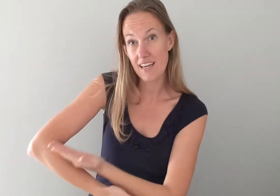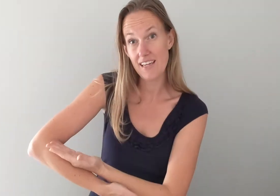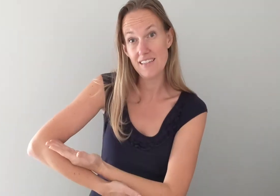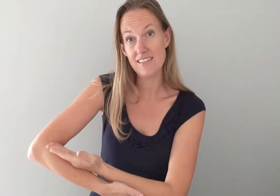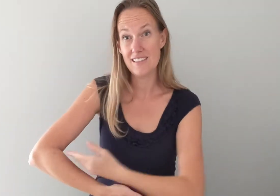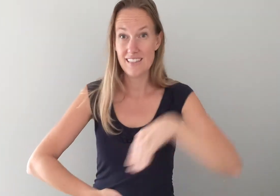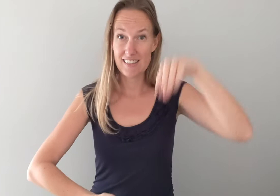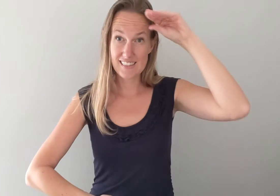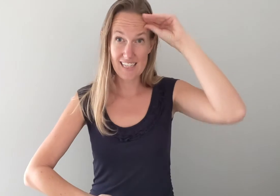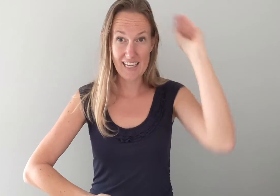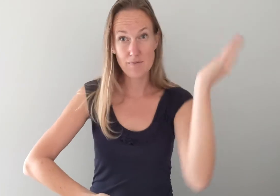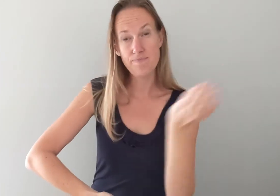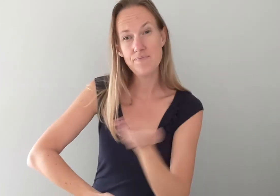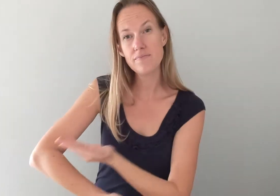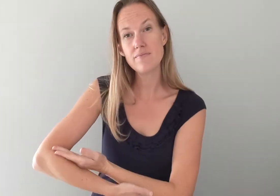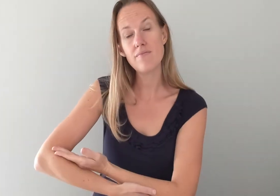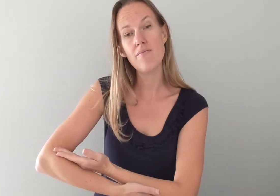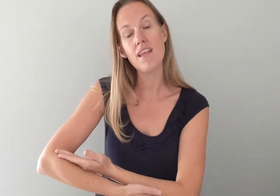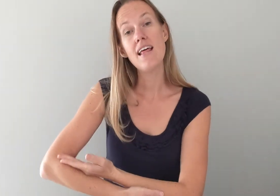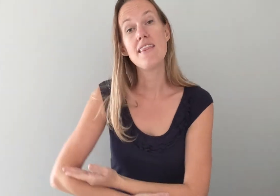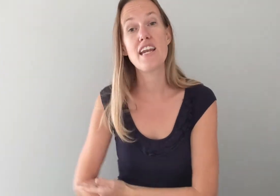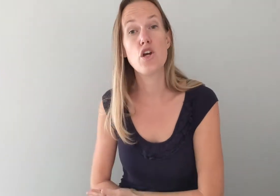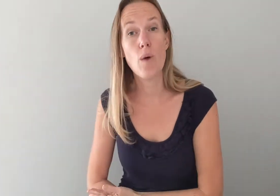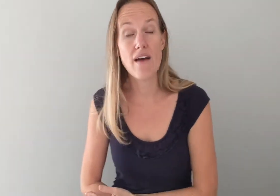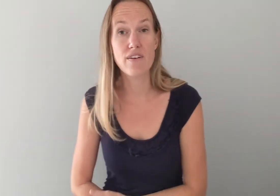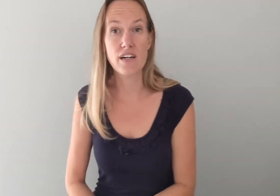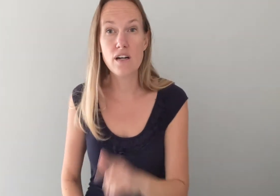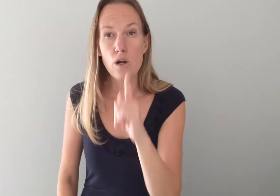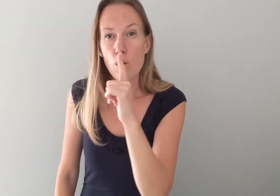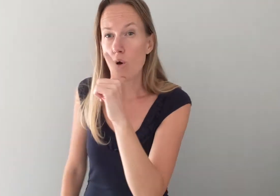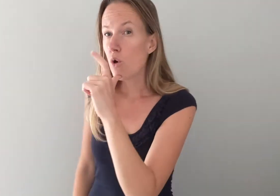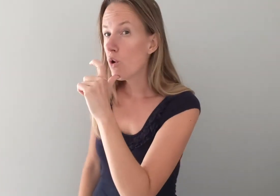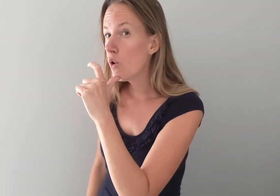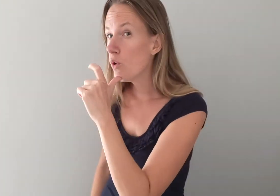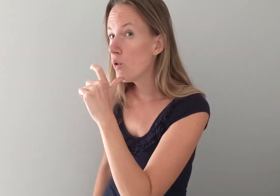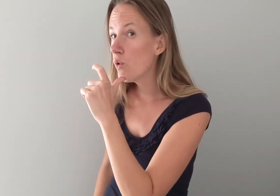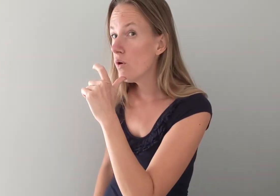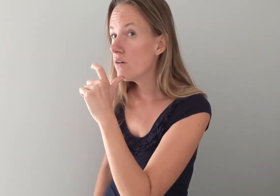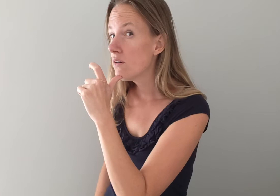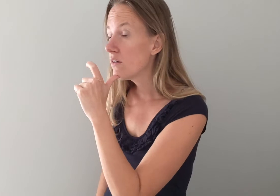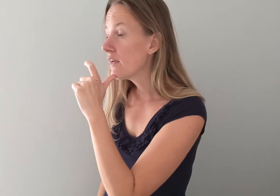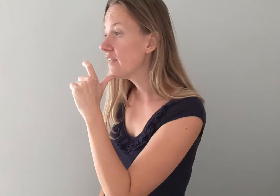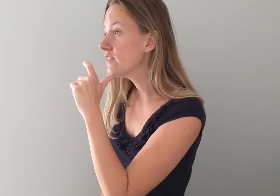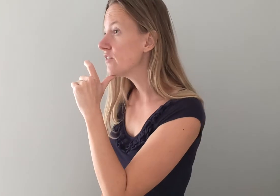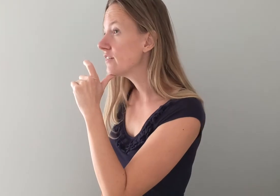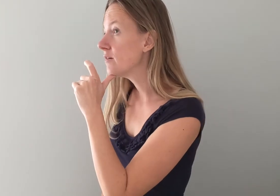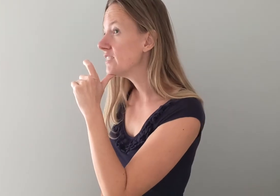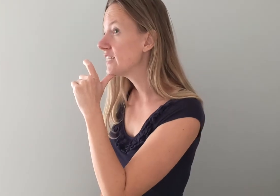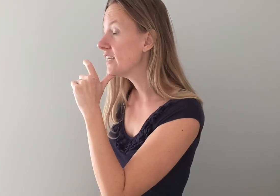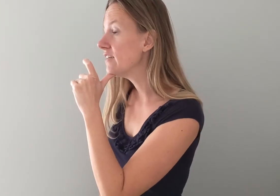okay? His son. That whoever, who, okay? So your thumb is kind of